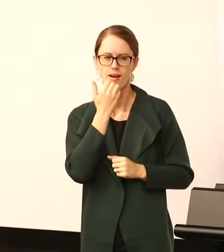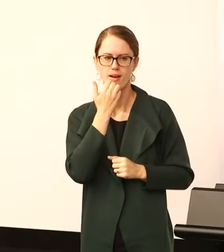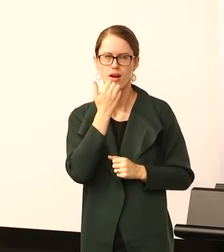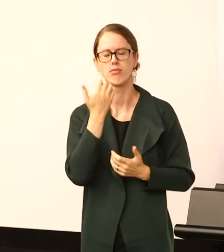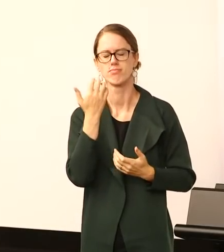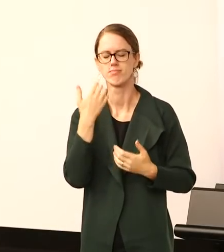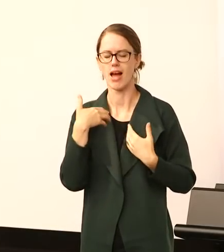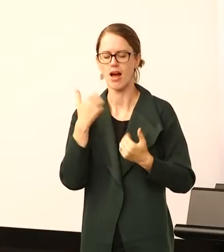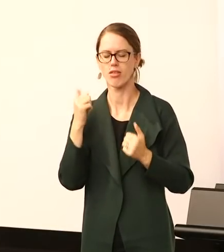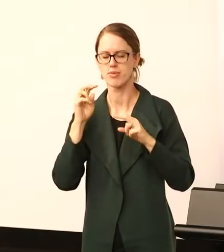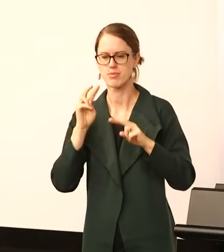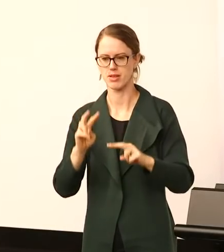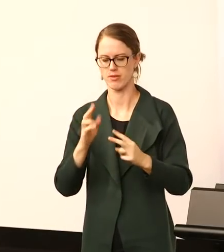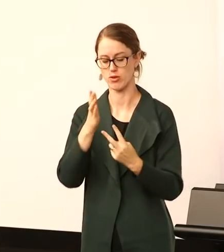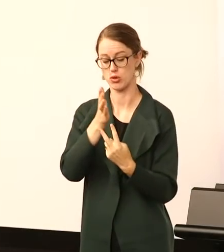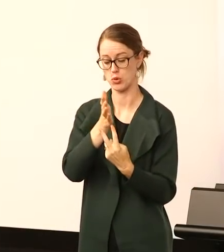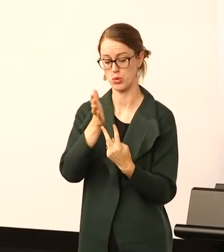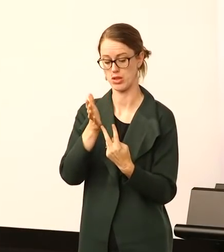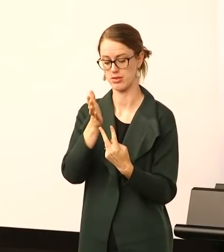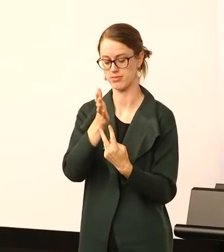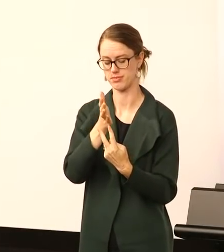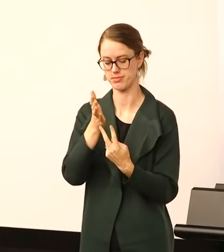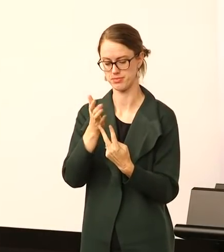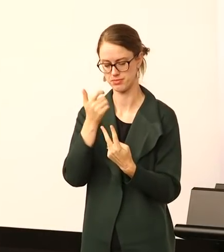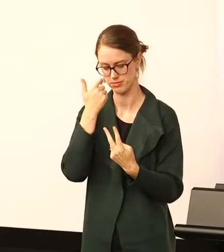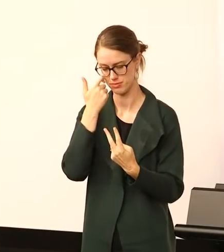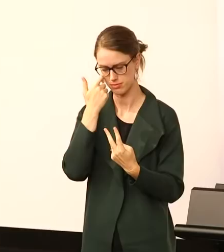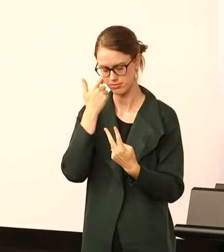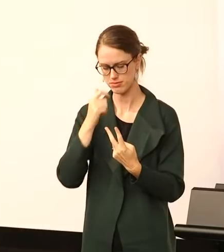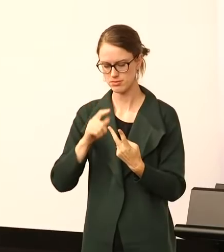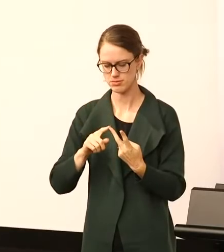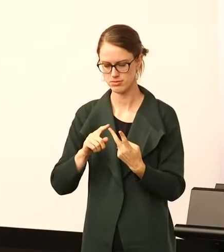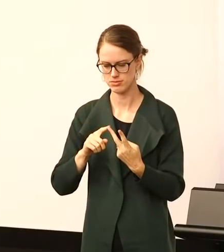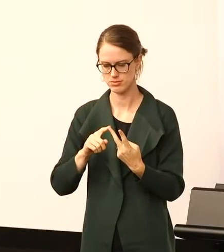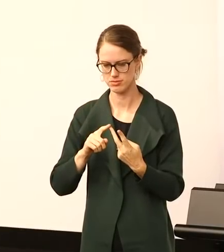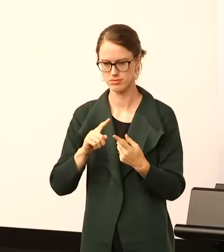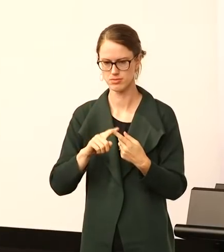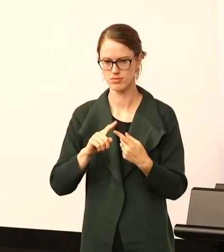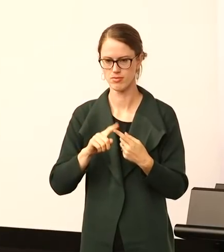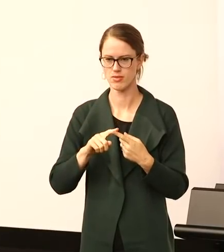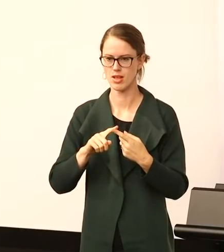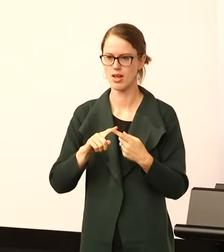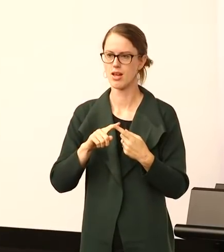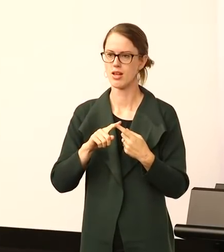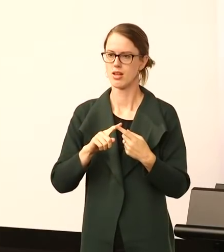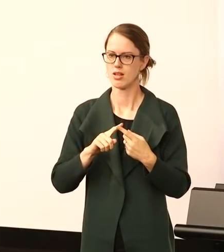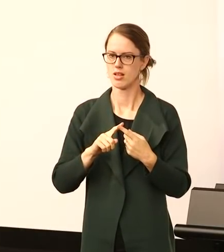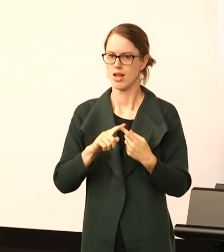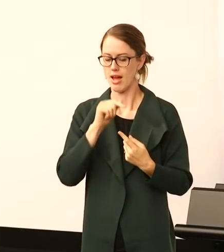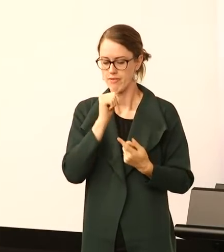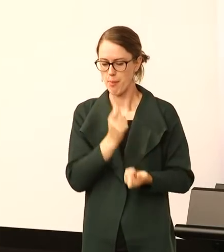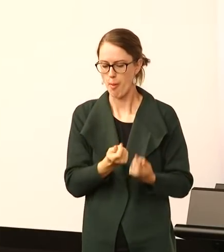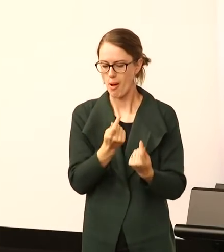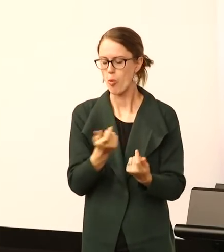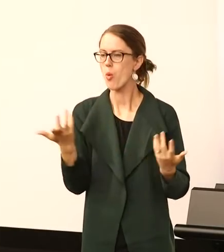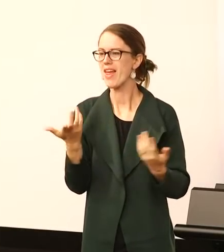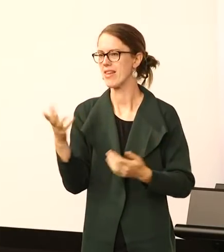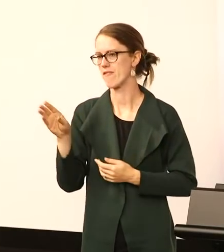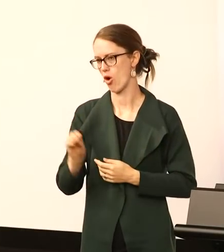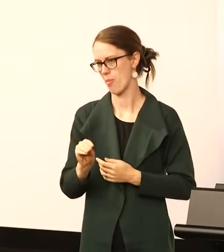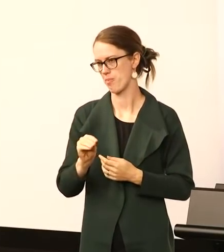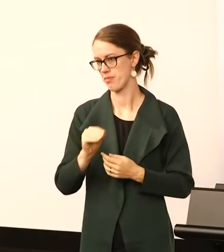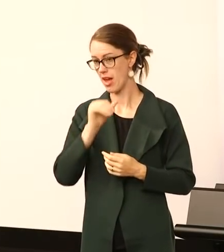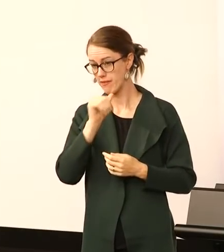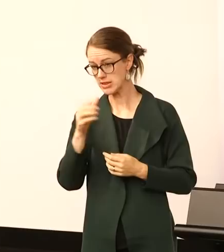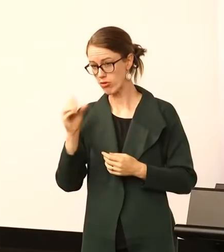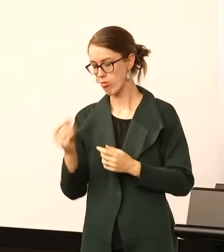from a health perspective, there are 2 relevant things here. One is the cases and the pattern of cases and whether there is evidence of